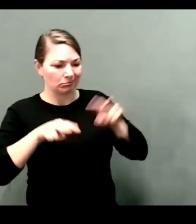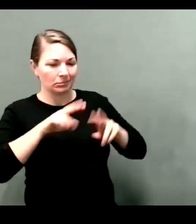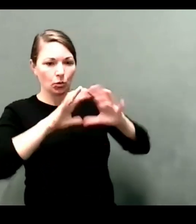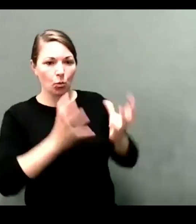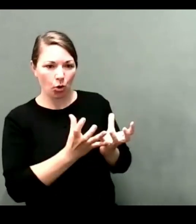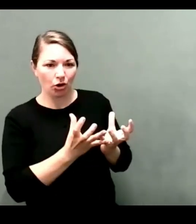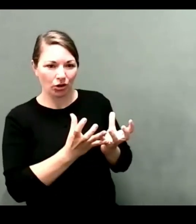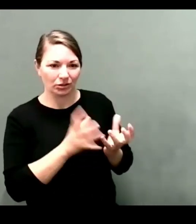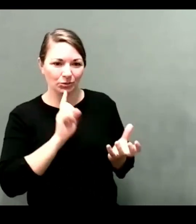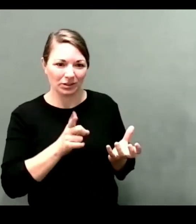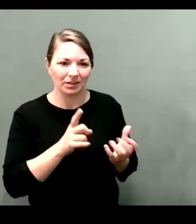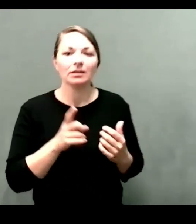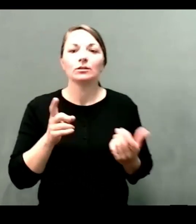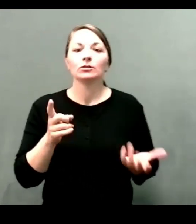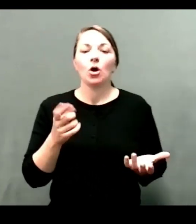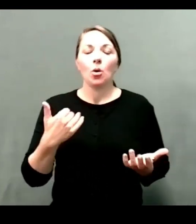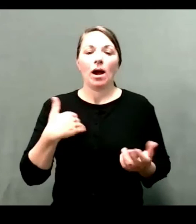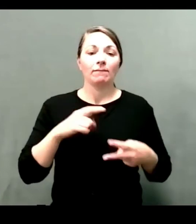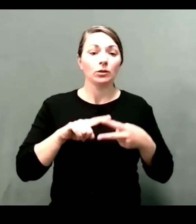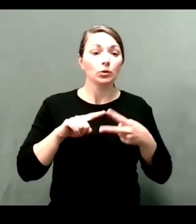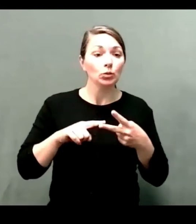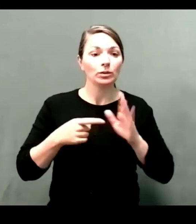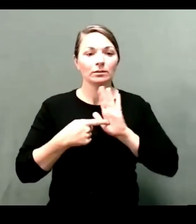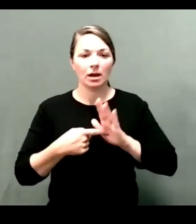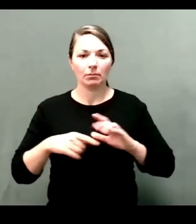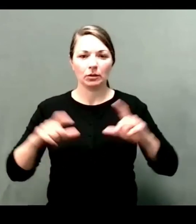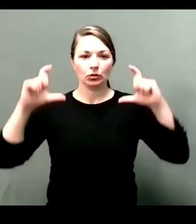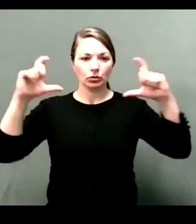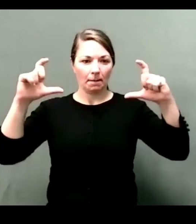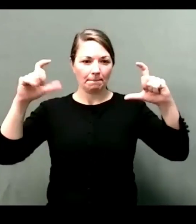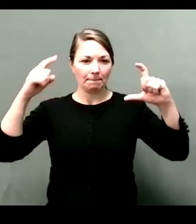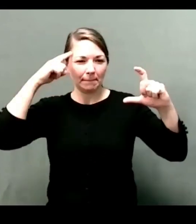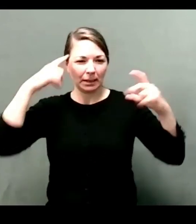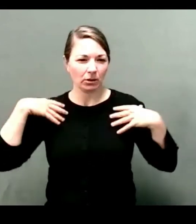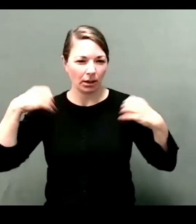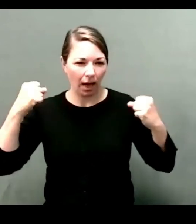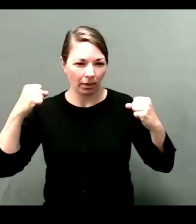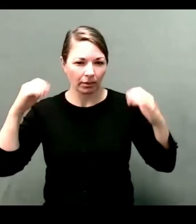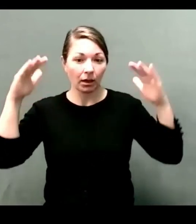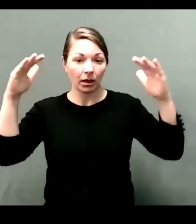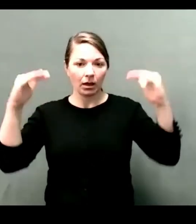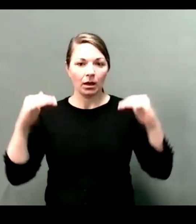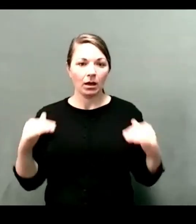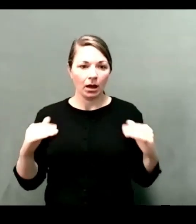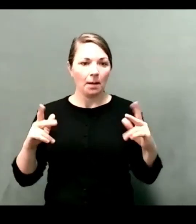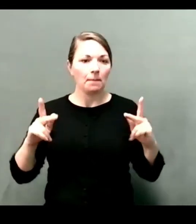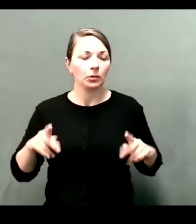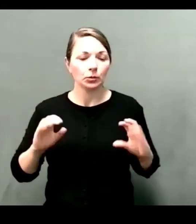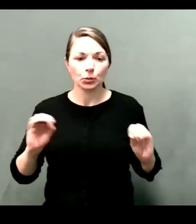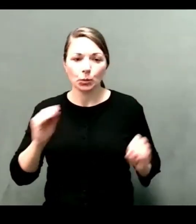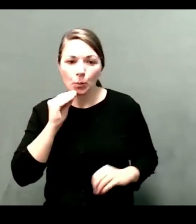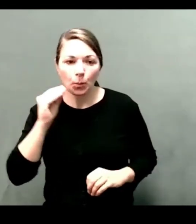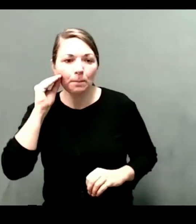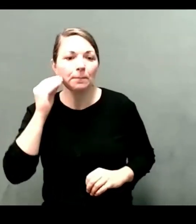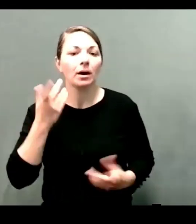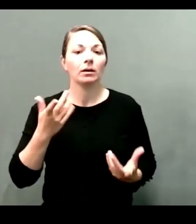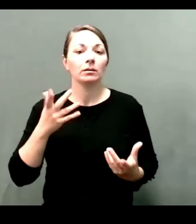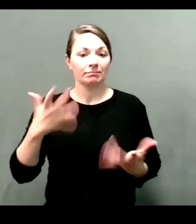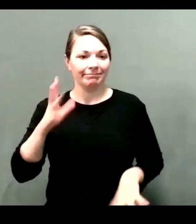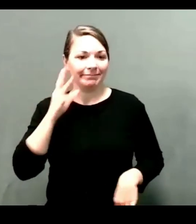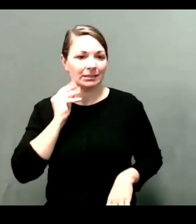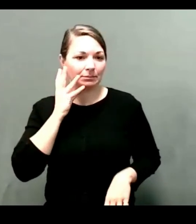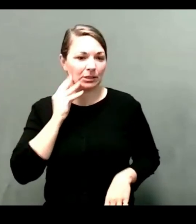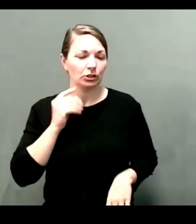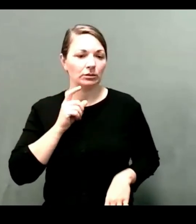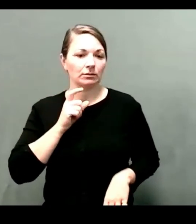here, one, with this mental health concern, and then one down here that's a concern for a houseless person who experienced police